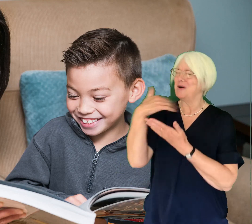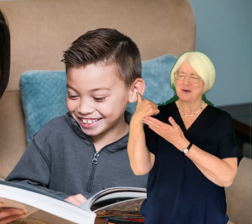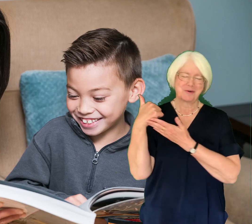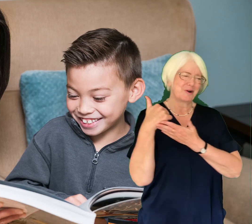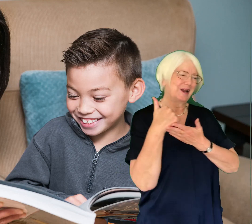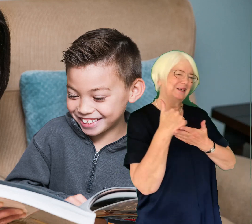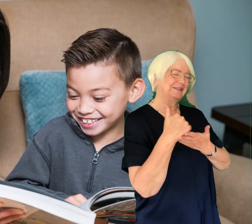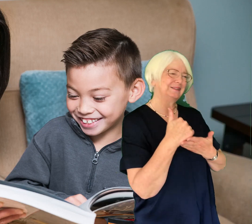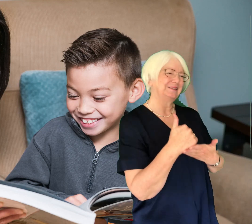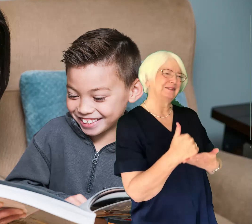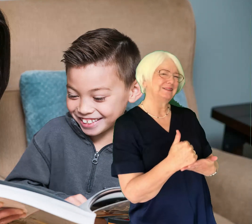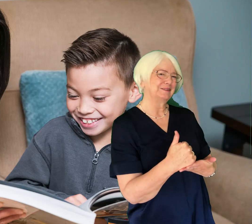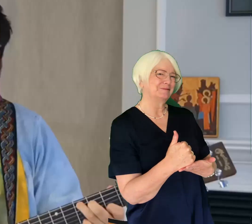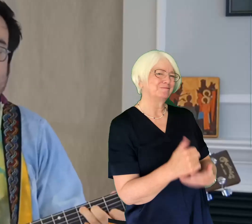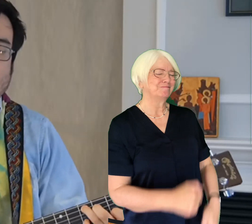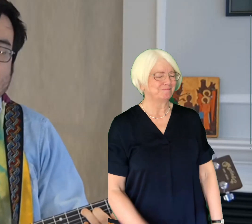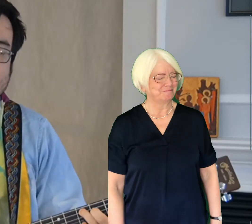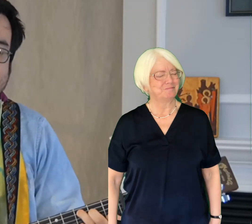celebrate your grace.